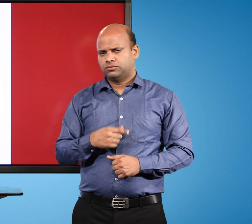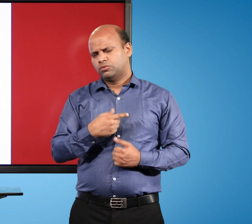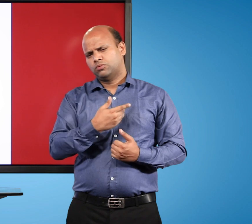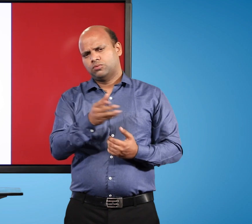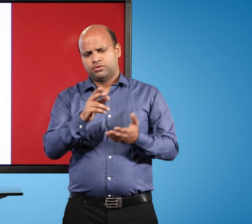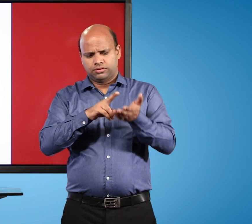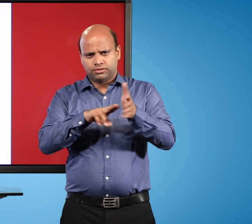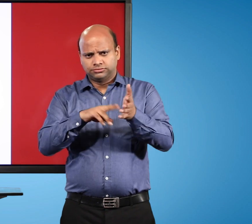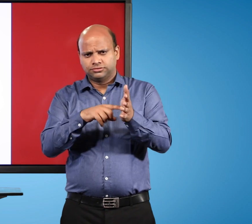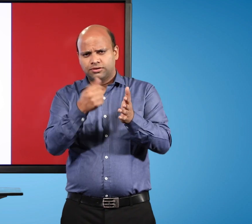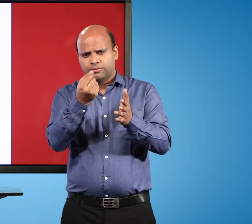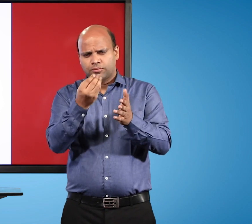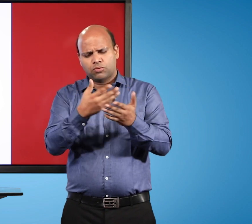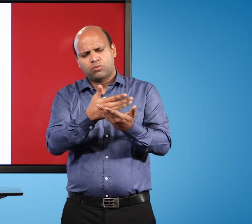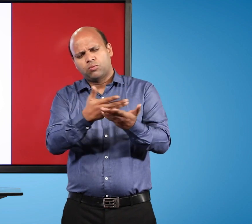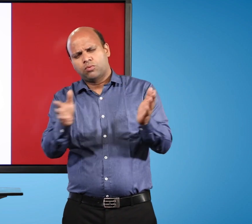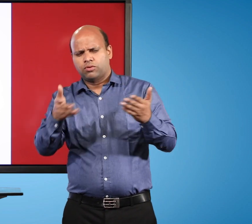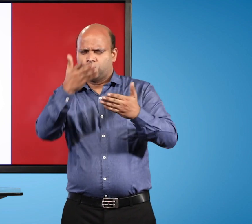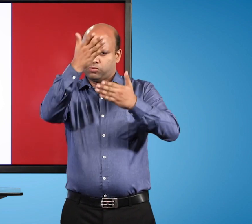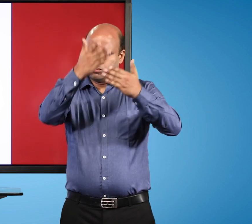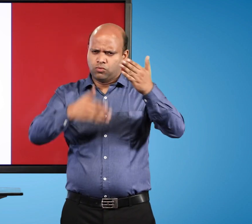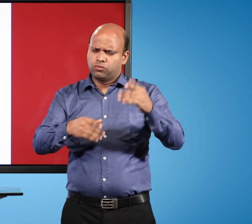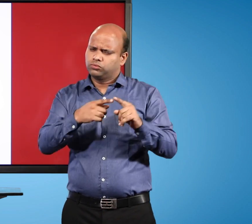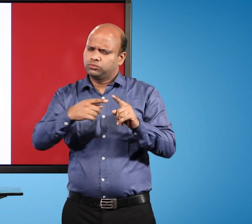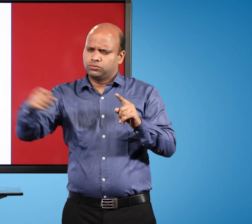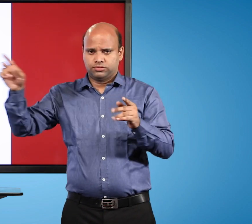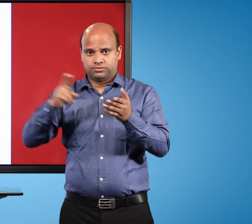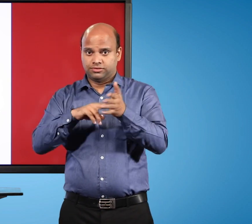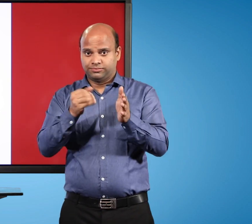Are all natural numbers also whole numbers?